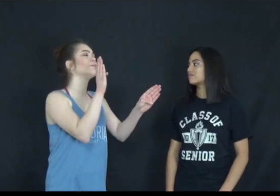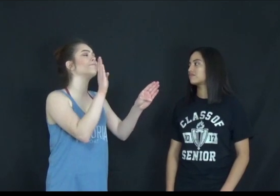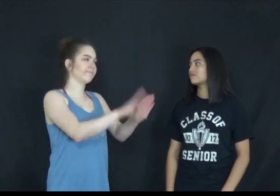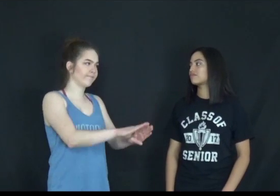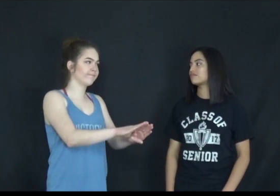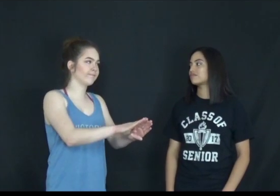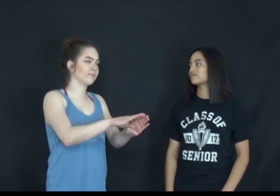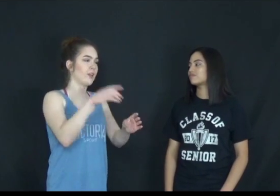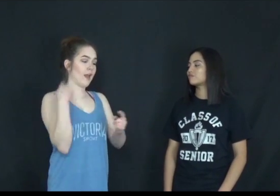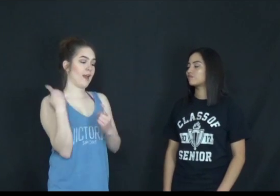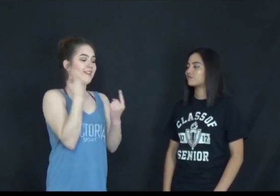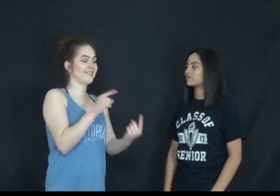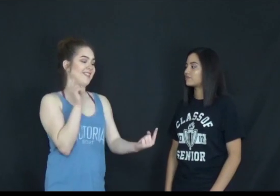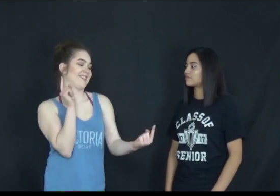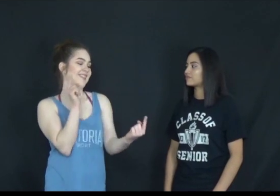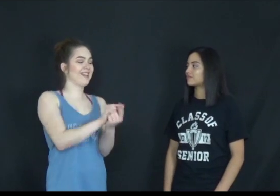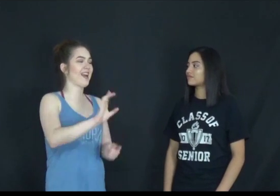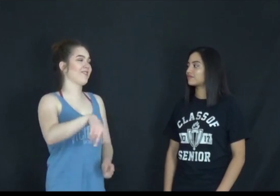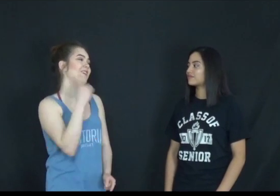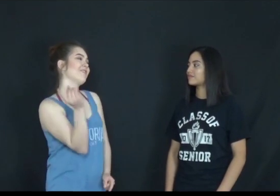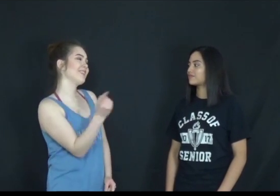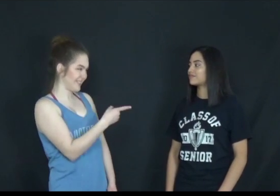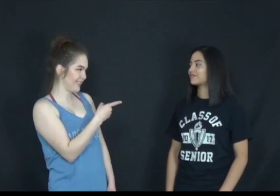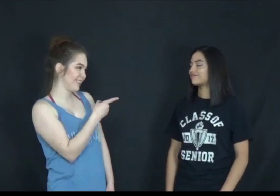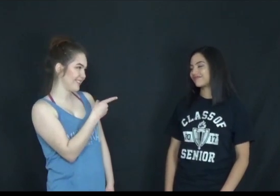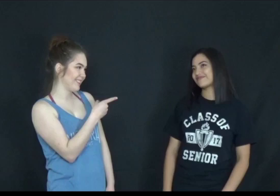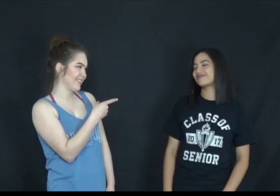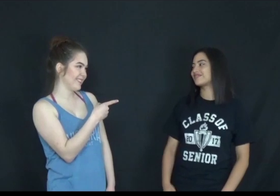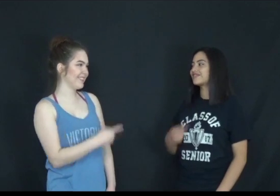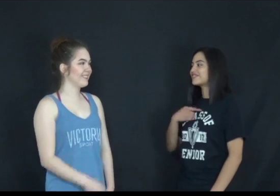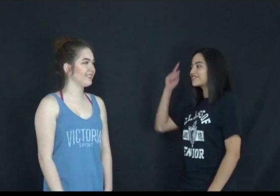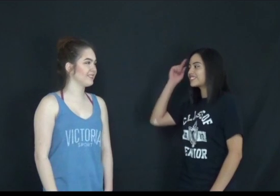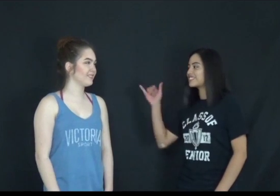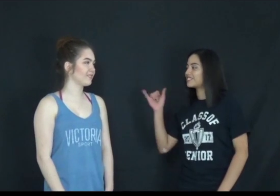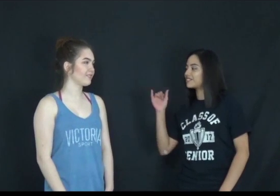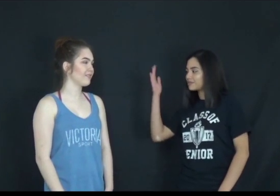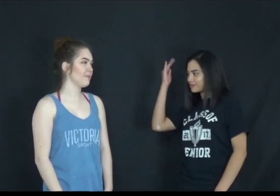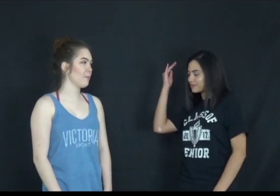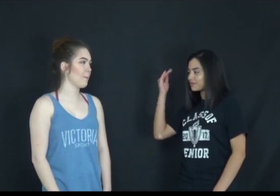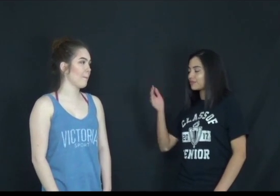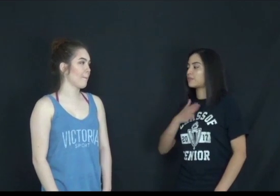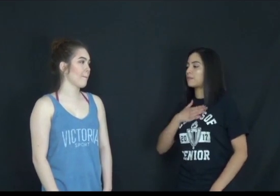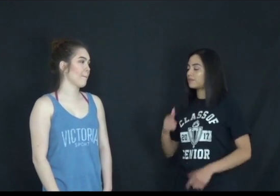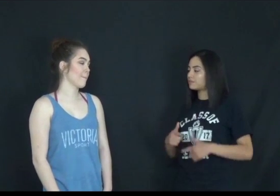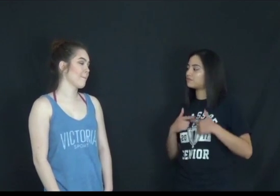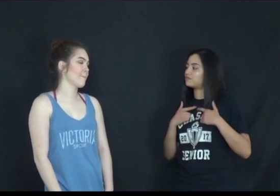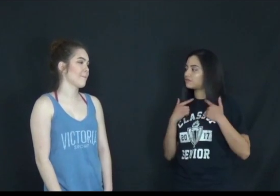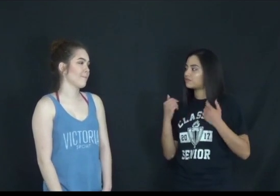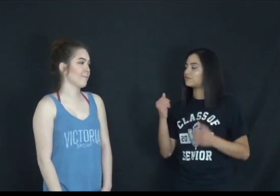my face. And then suddenly I bump into you. I was thinking the same thing. Because, like, I've been searching